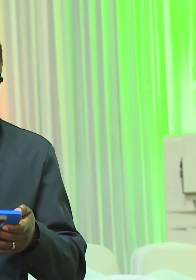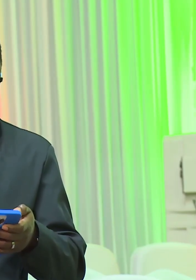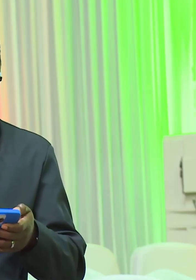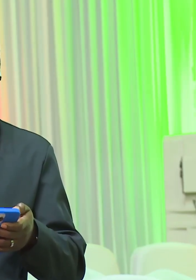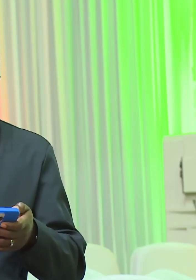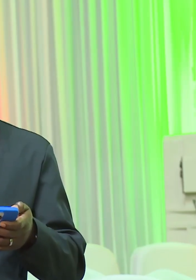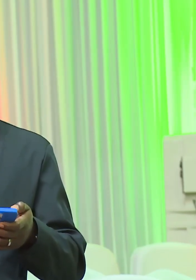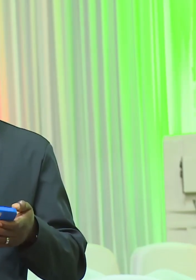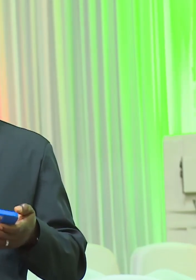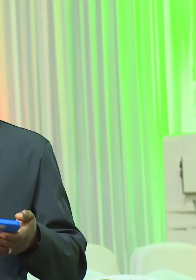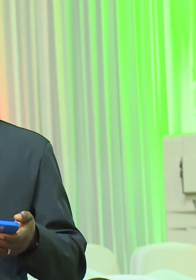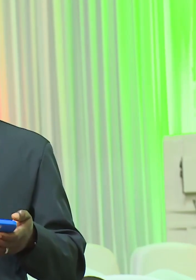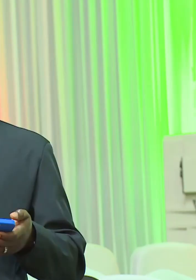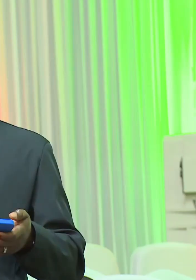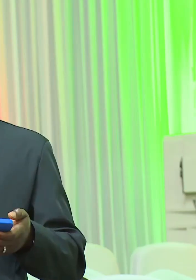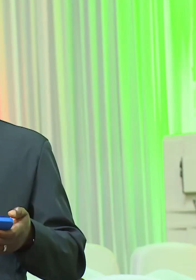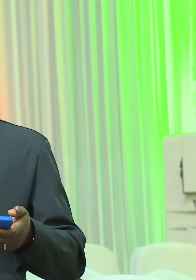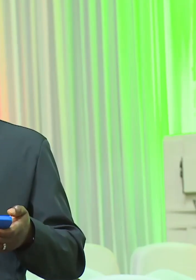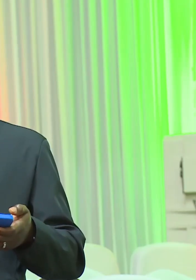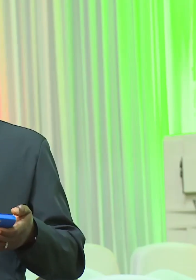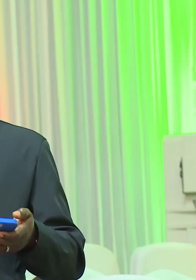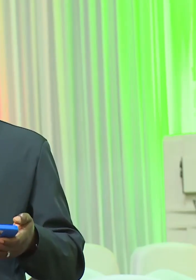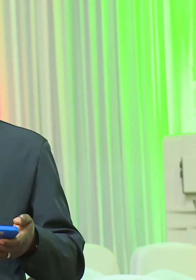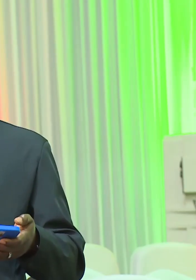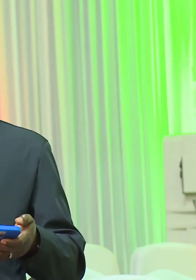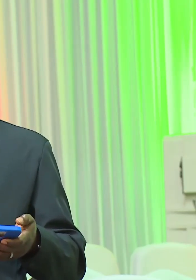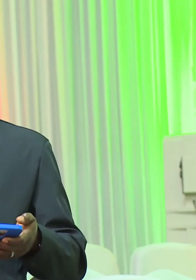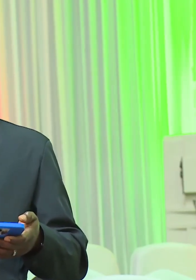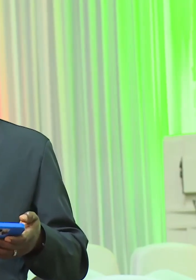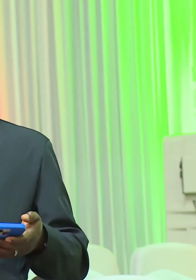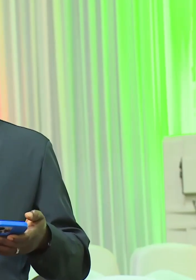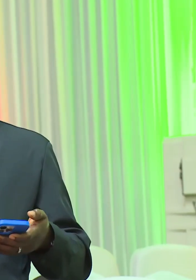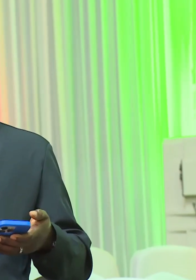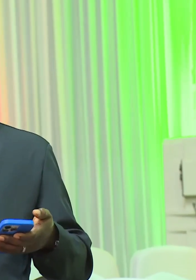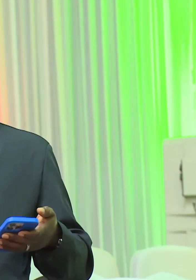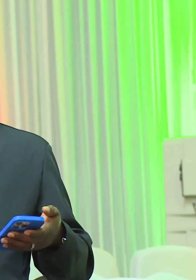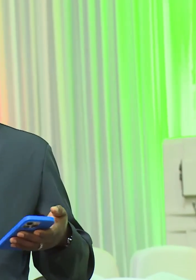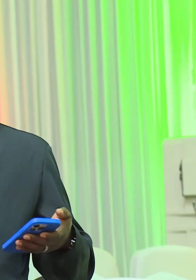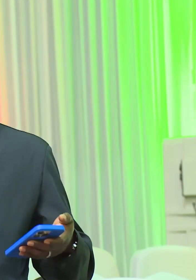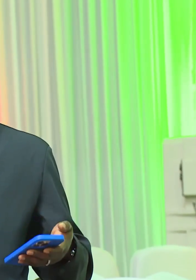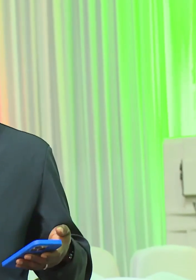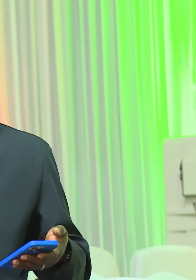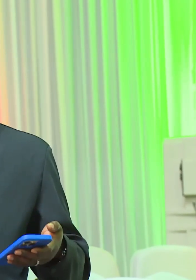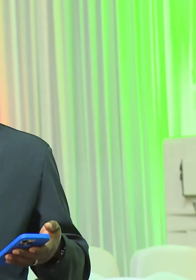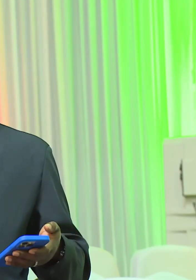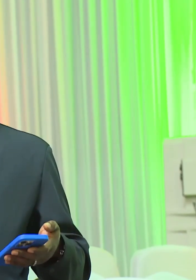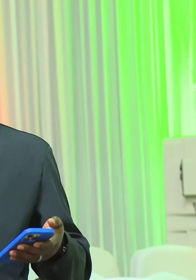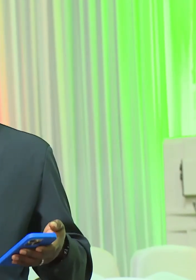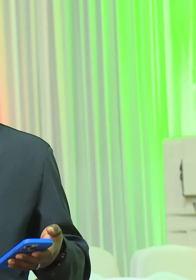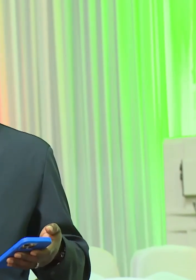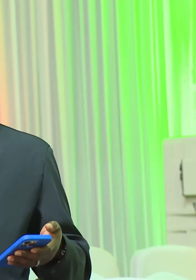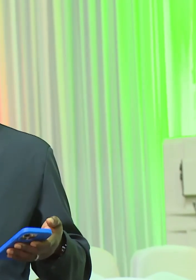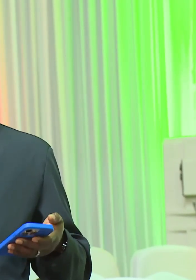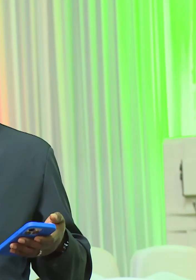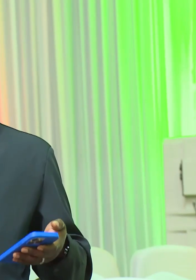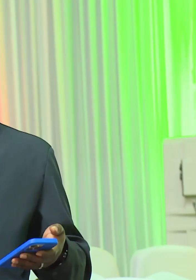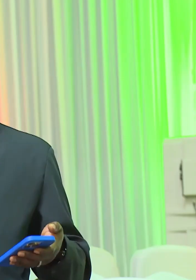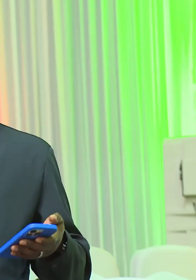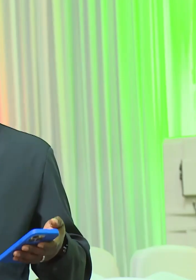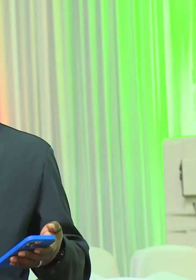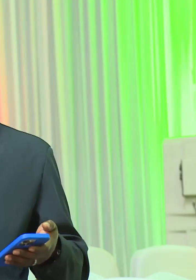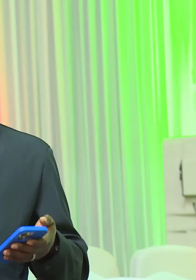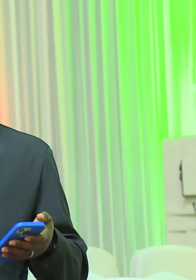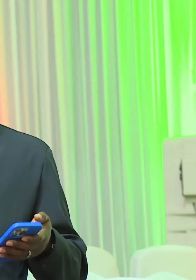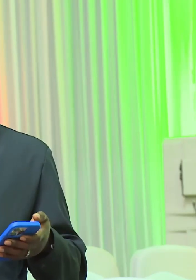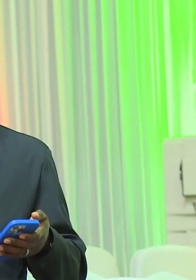So what kinds of commitments are we seeing, in the line of making treatment accessible